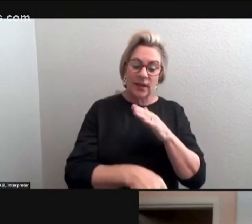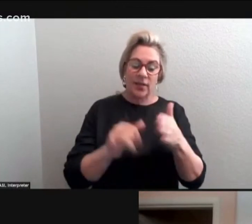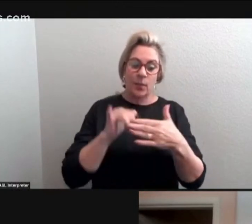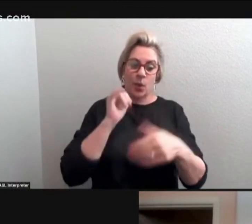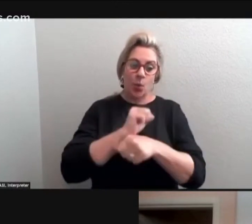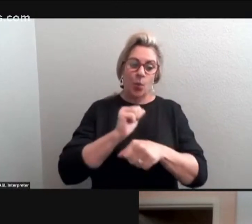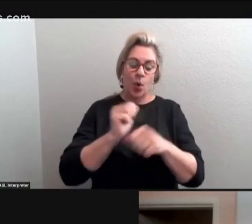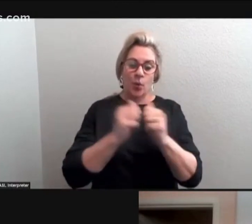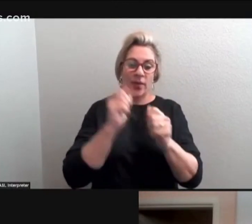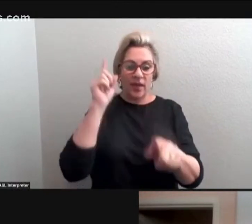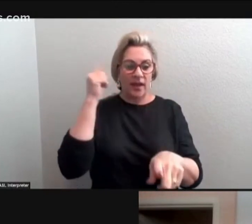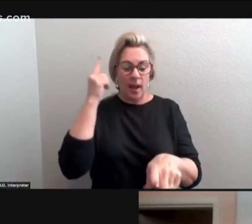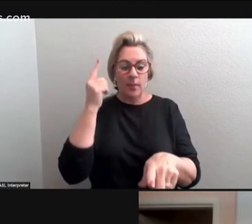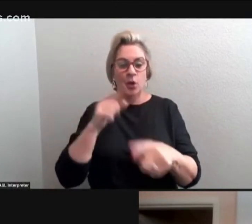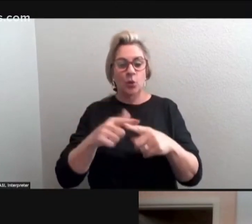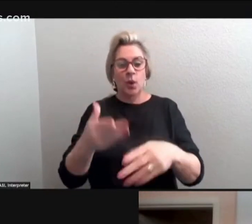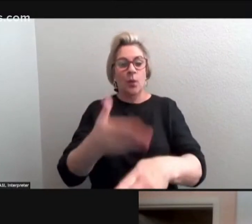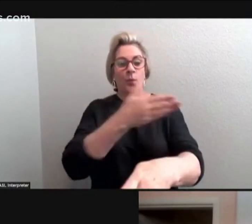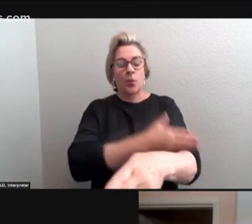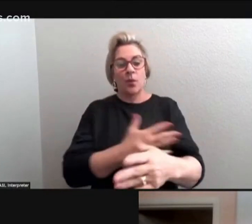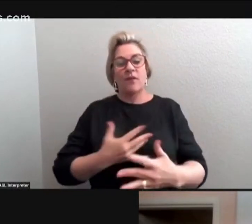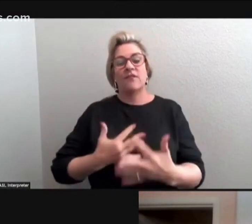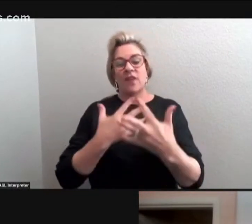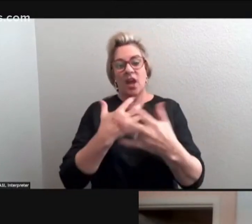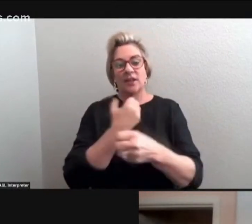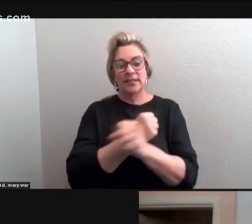legislature to improve fire safety across Colorado.